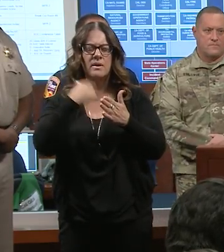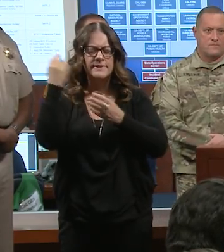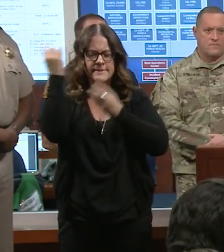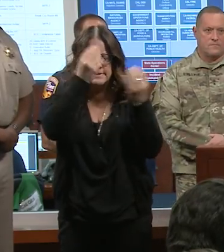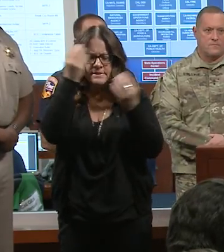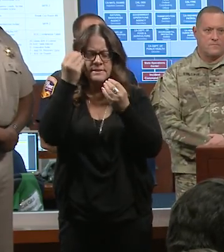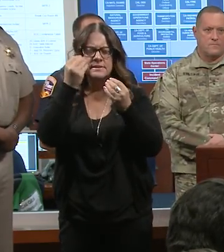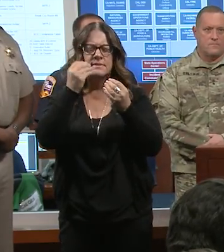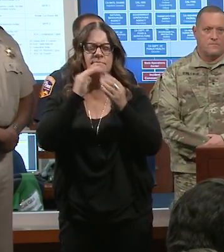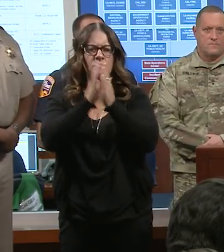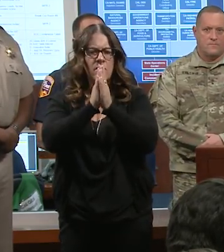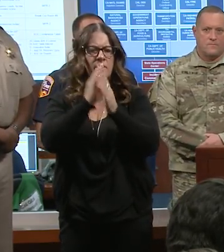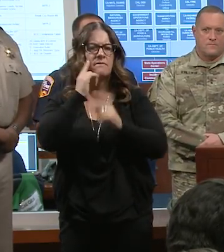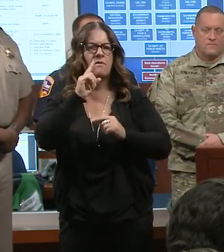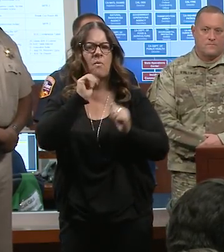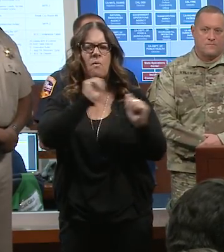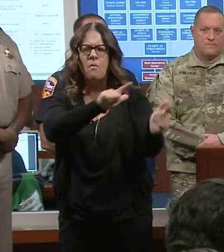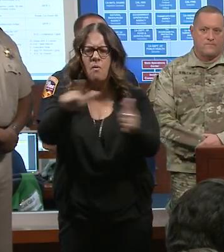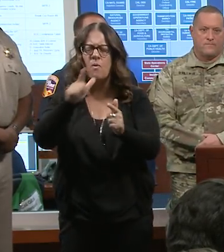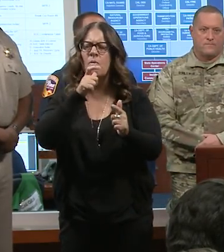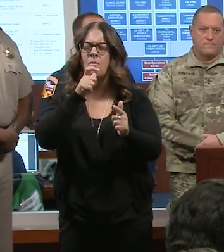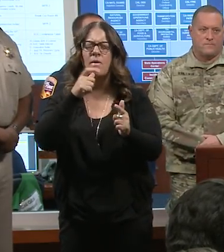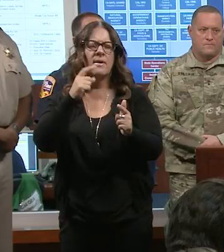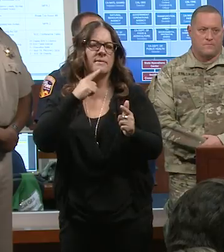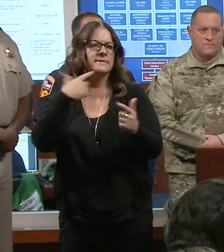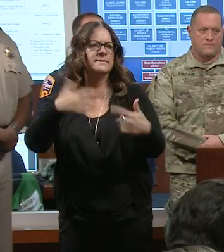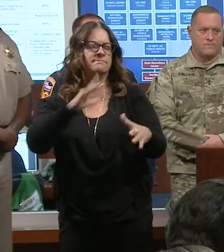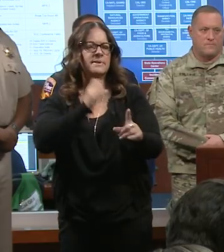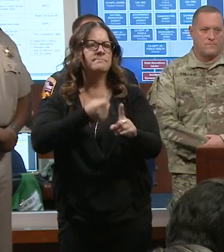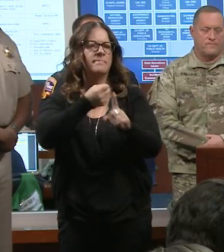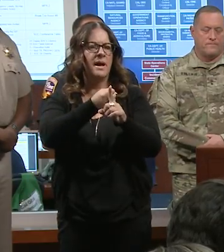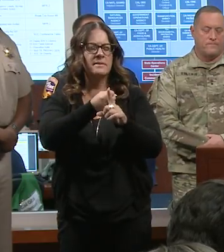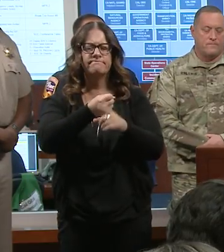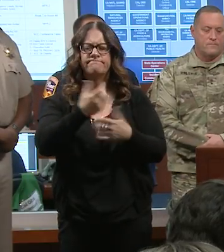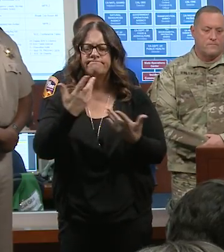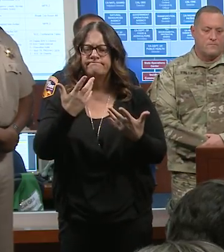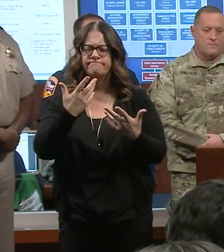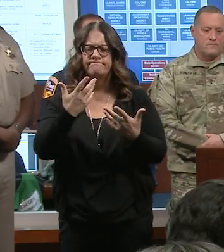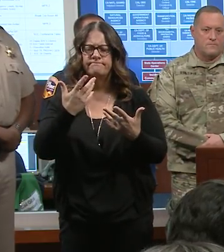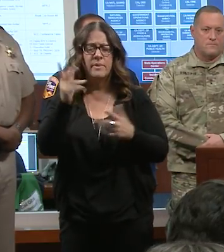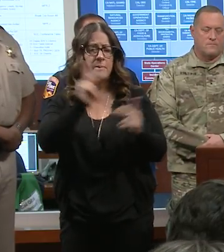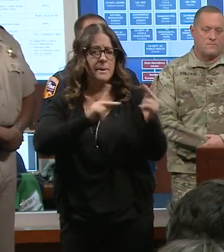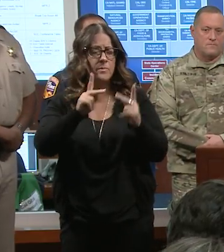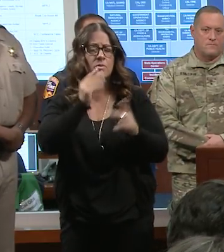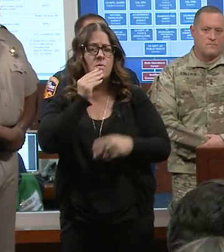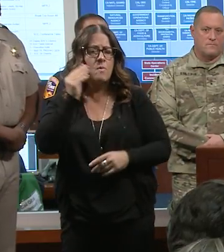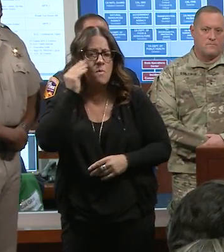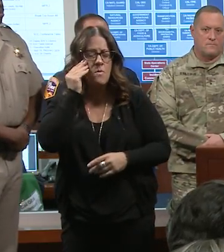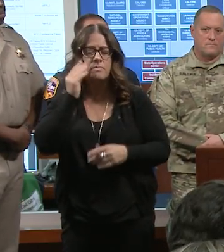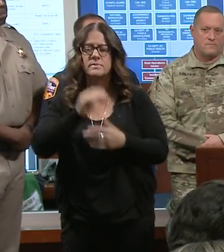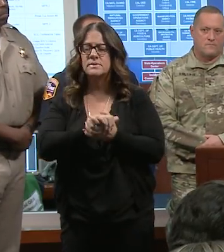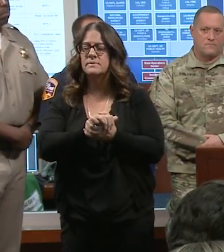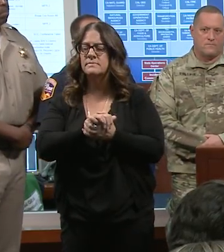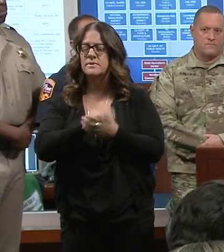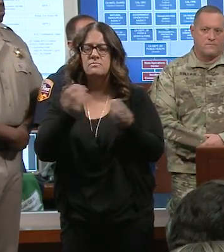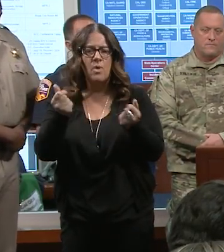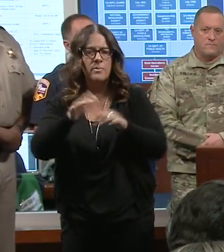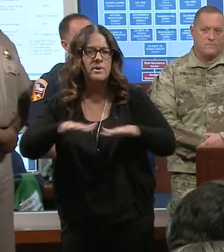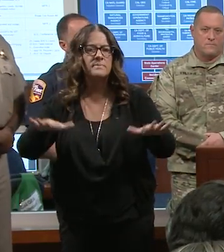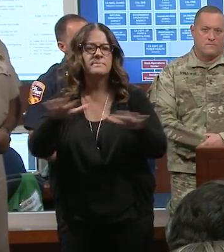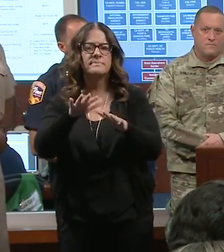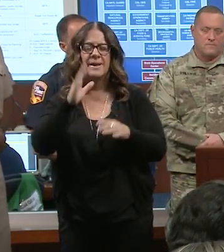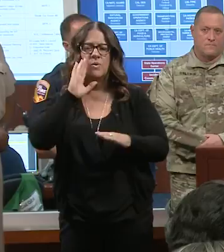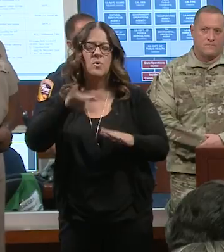have been impacted by this event and those that have lost their homes. We know it's an extremely stressful and